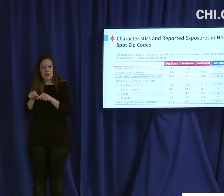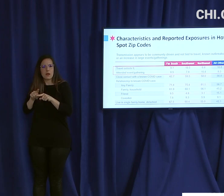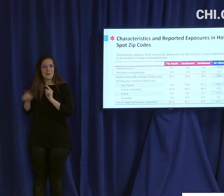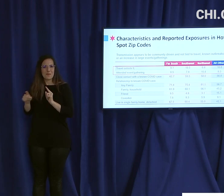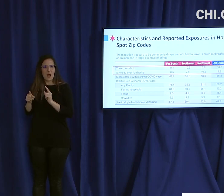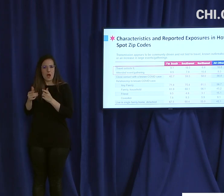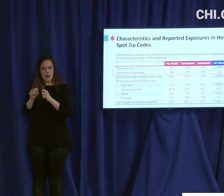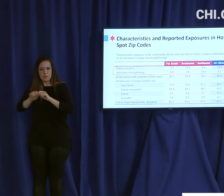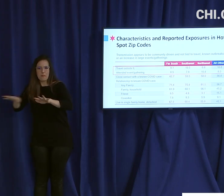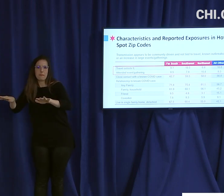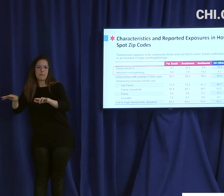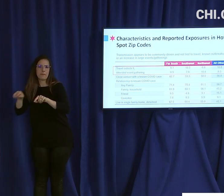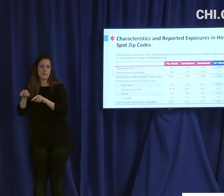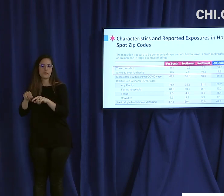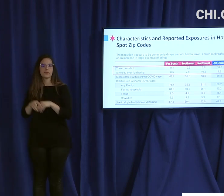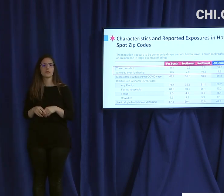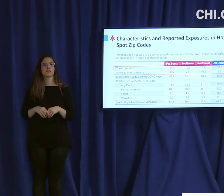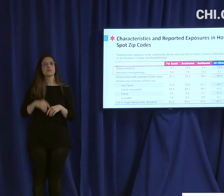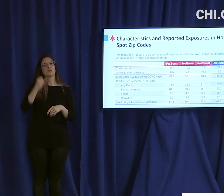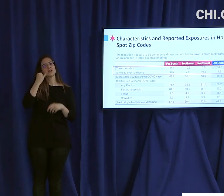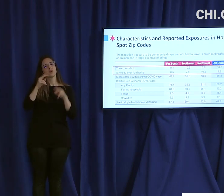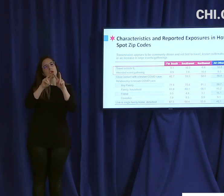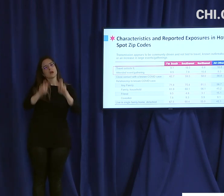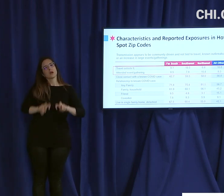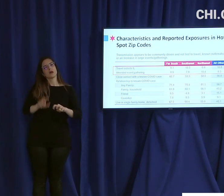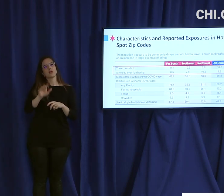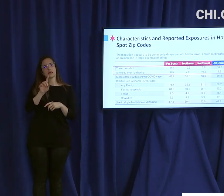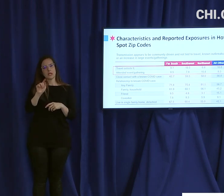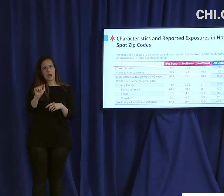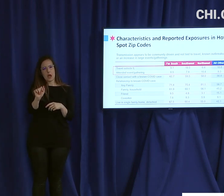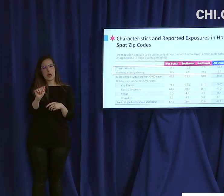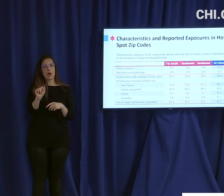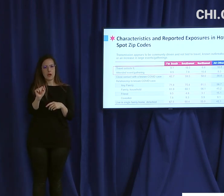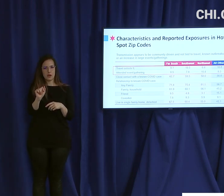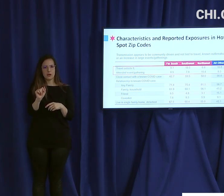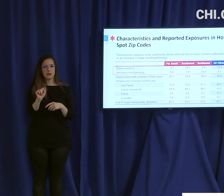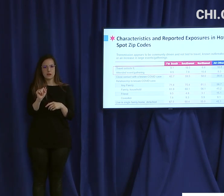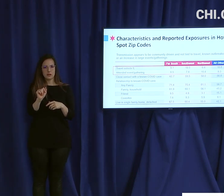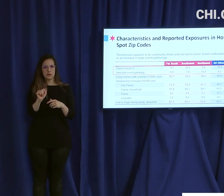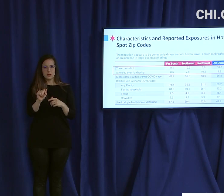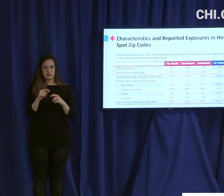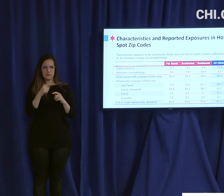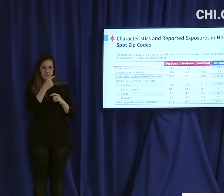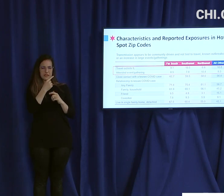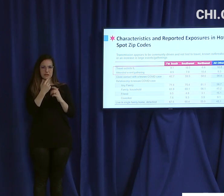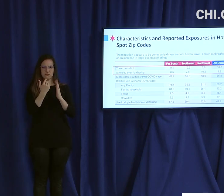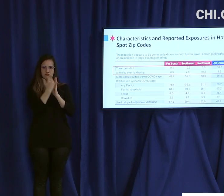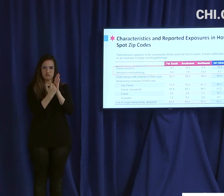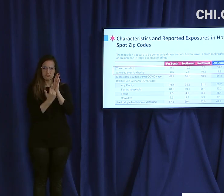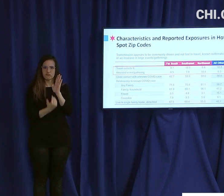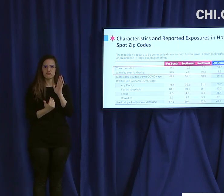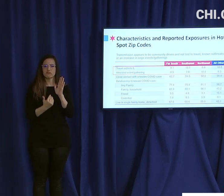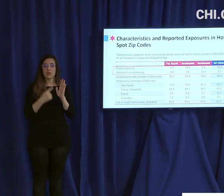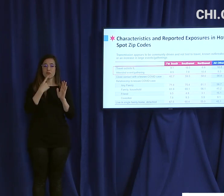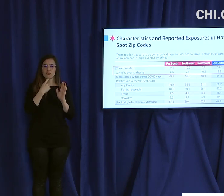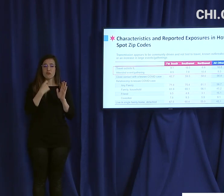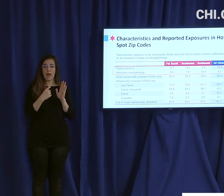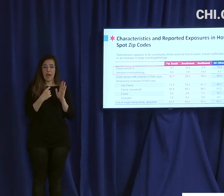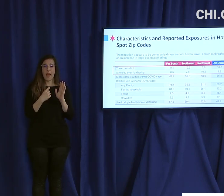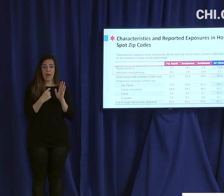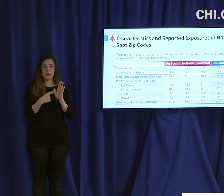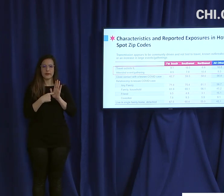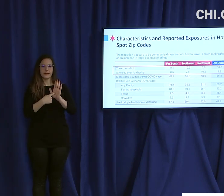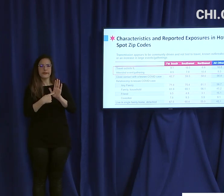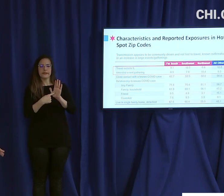that same hotspot analysis, this is comparing in red the parts of the city where we're seeing a lot of cases, the